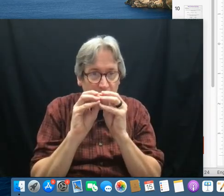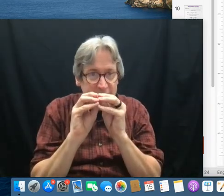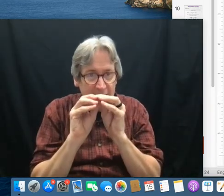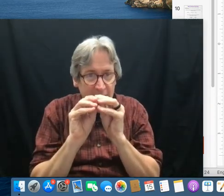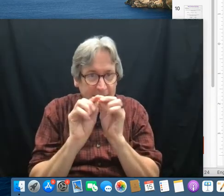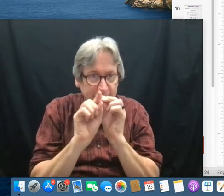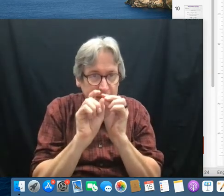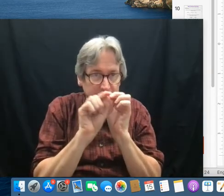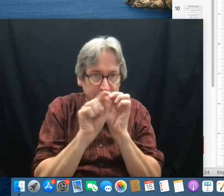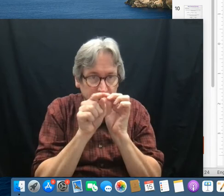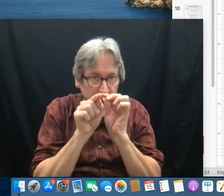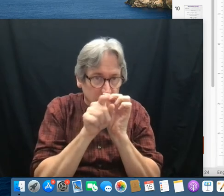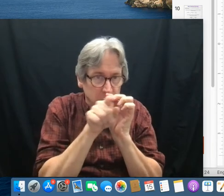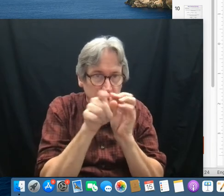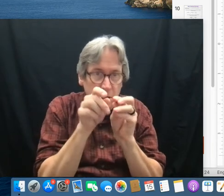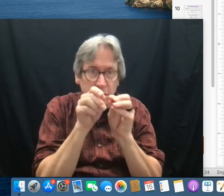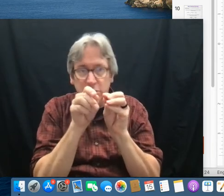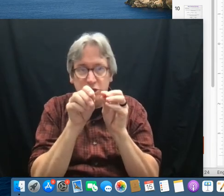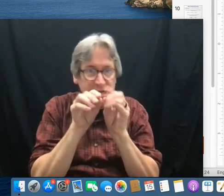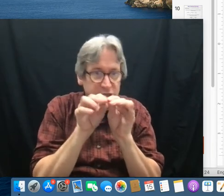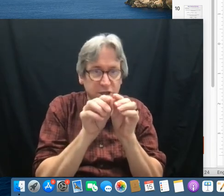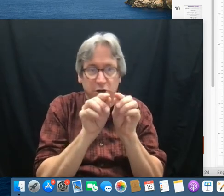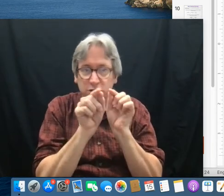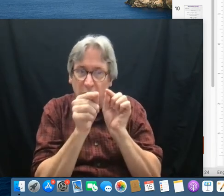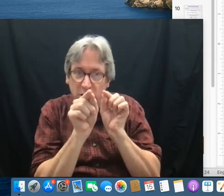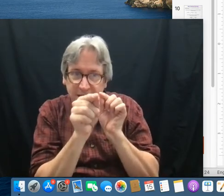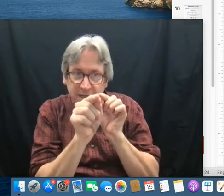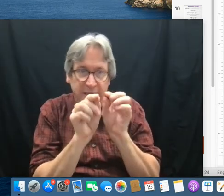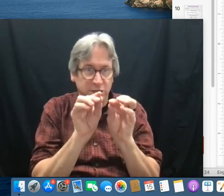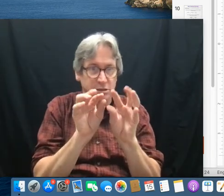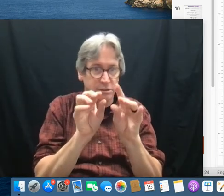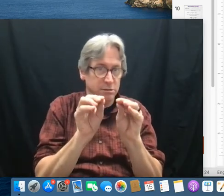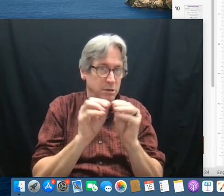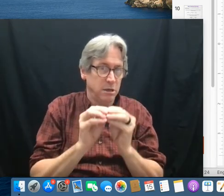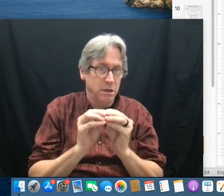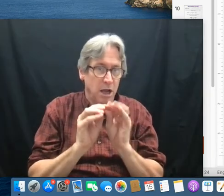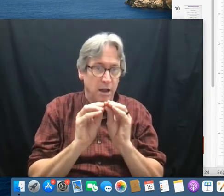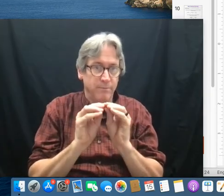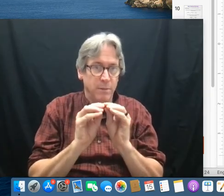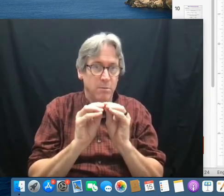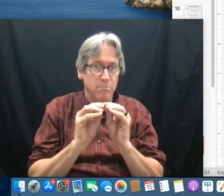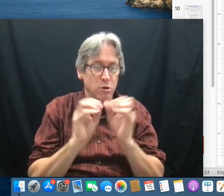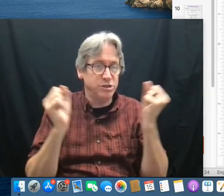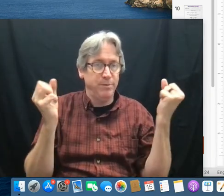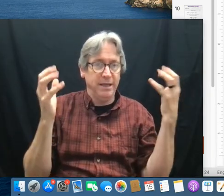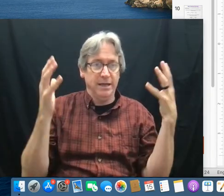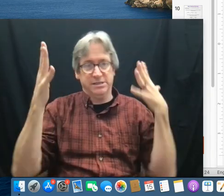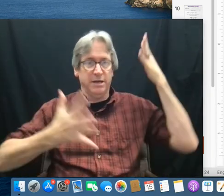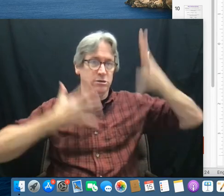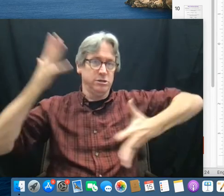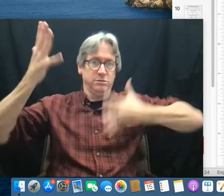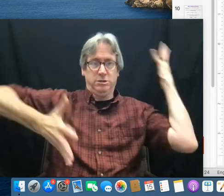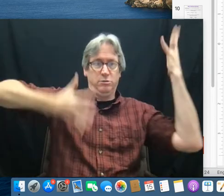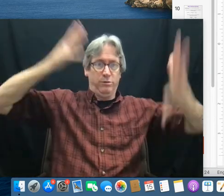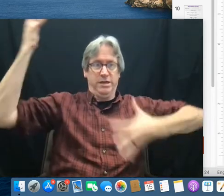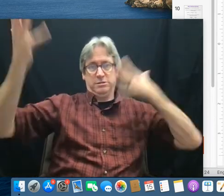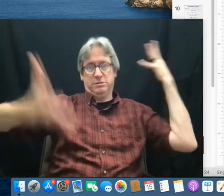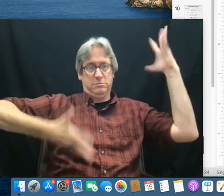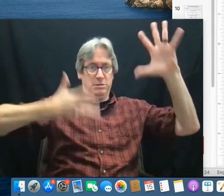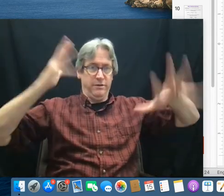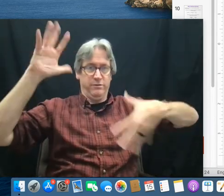When people are learning sign language, especially prevalent in little kids, is big muscular things tend to be the first